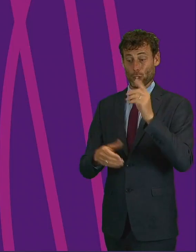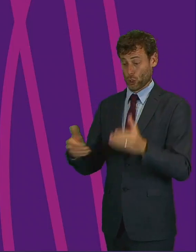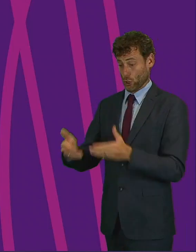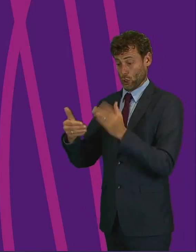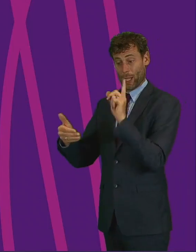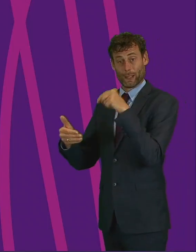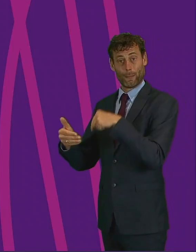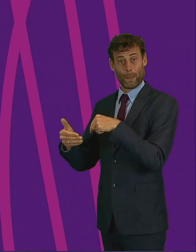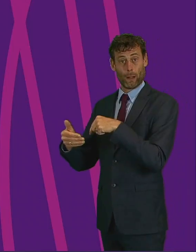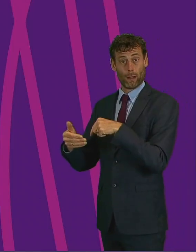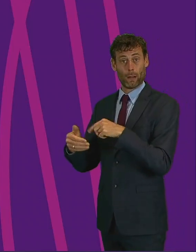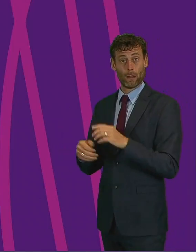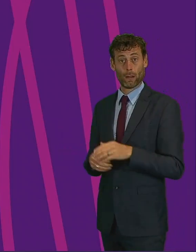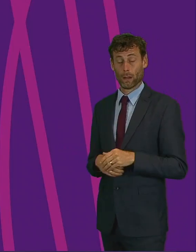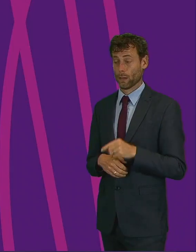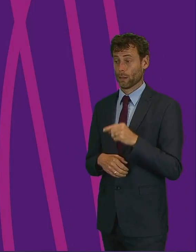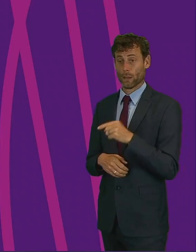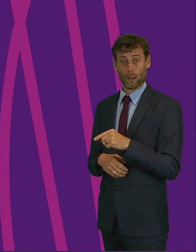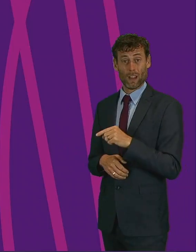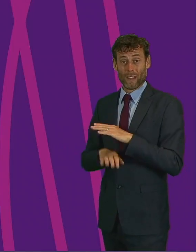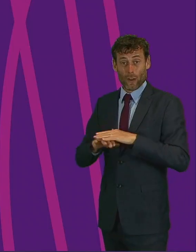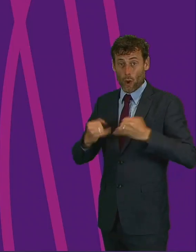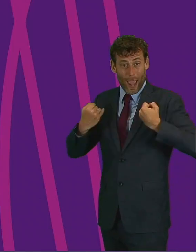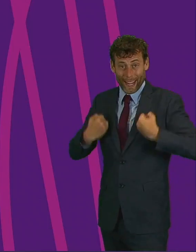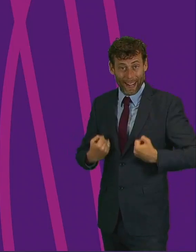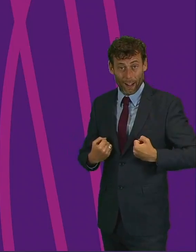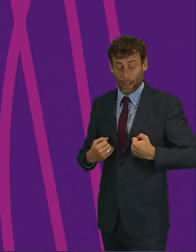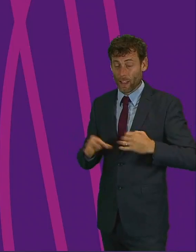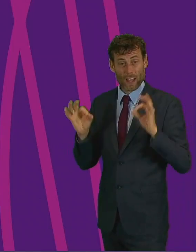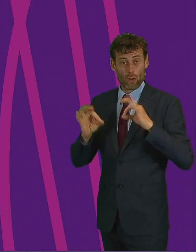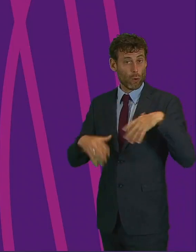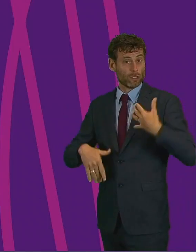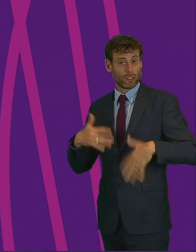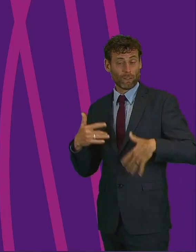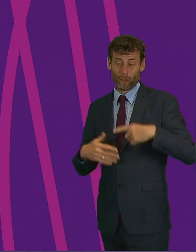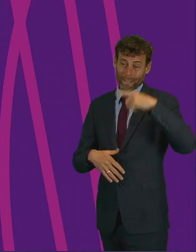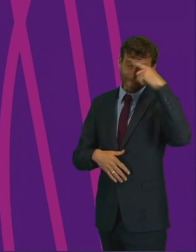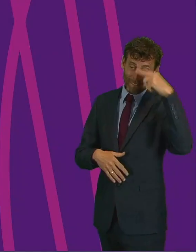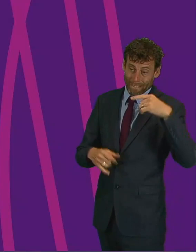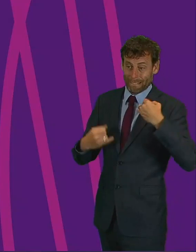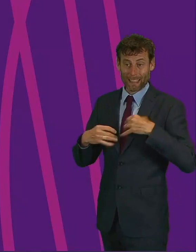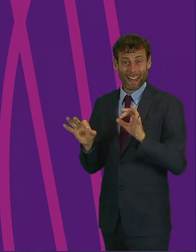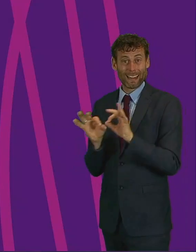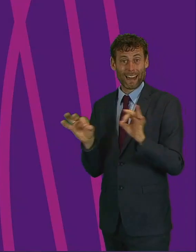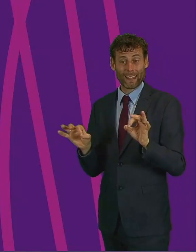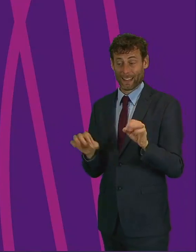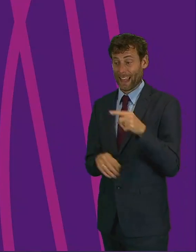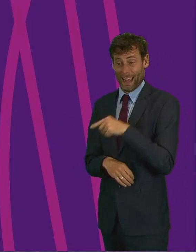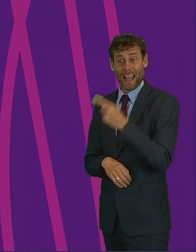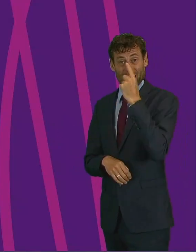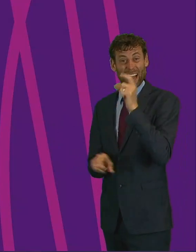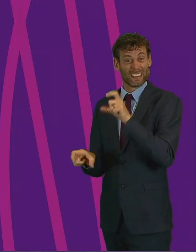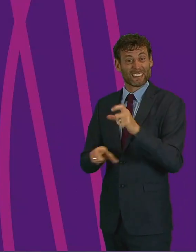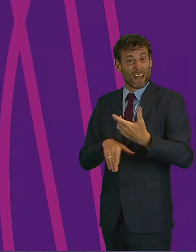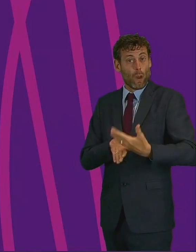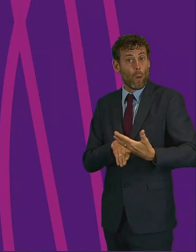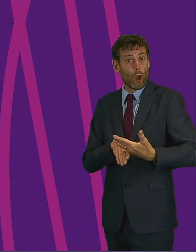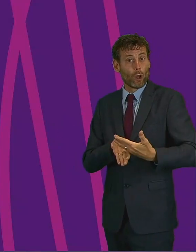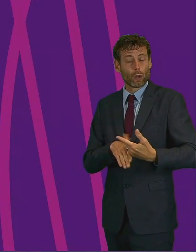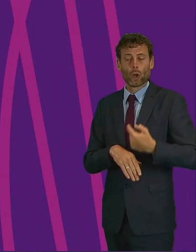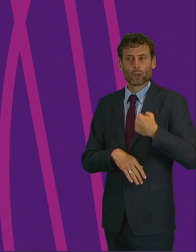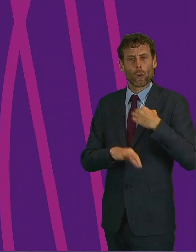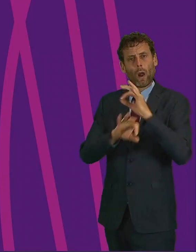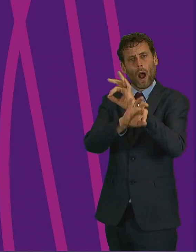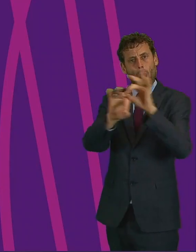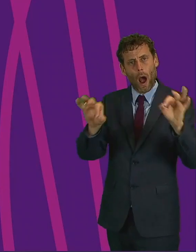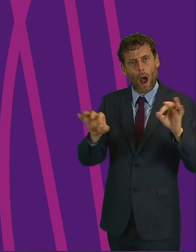will often not be ill, they will not be suffering symptoms, and they will still be able to work. So I would appeal to employers, and